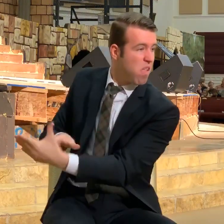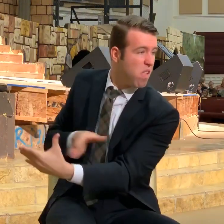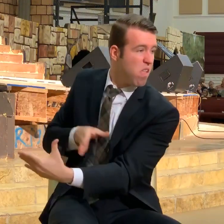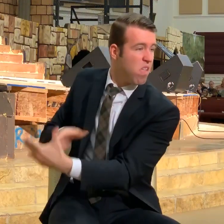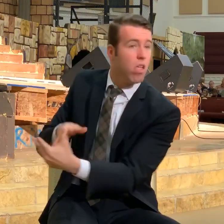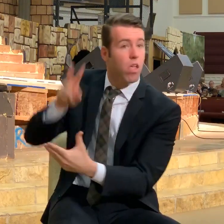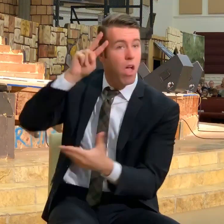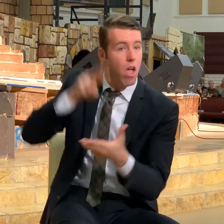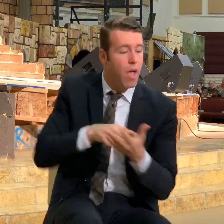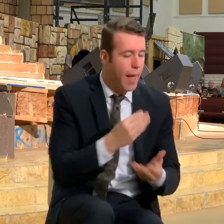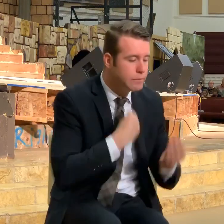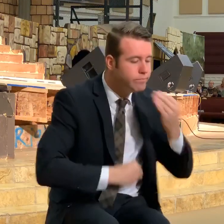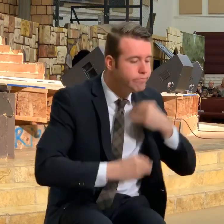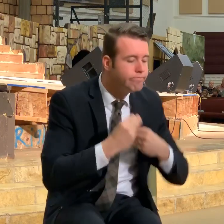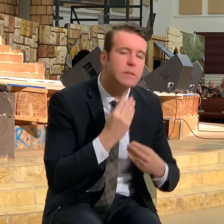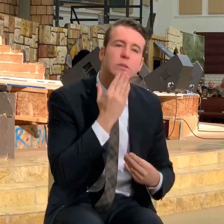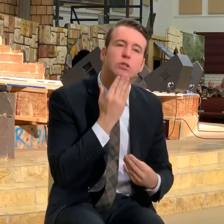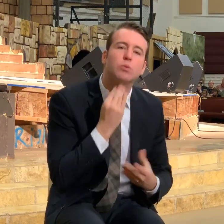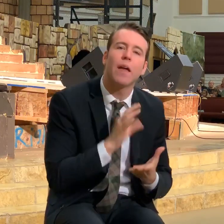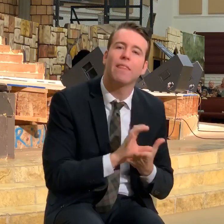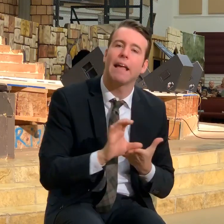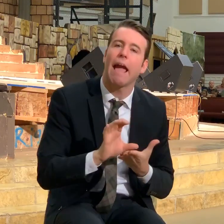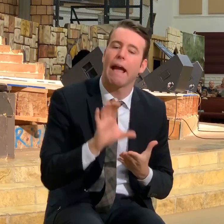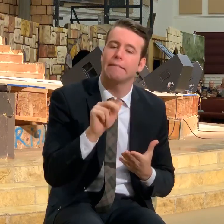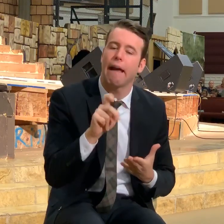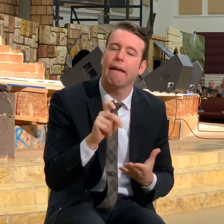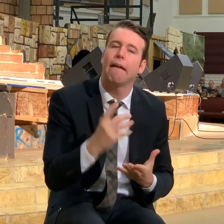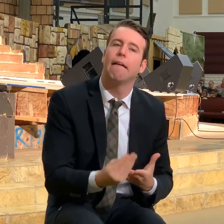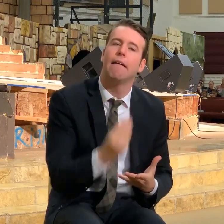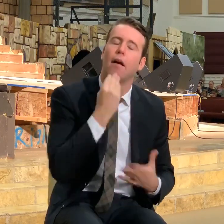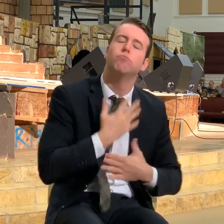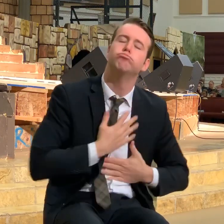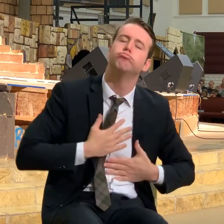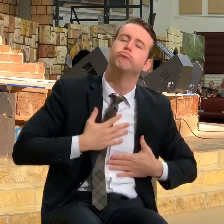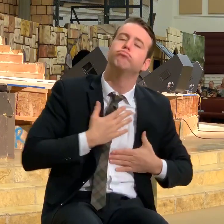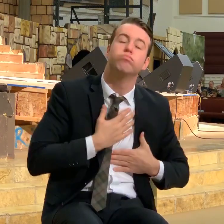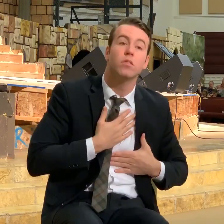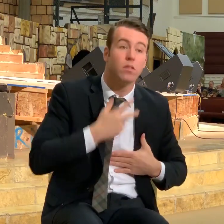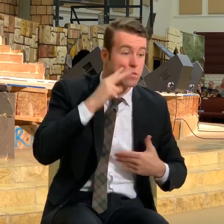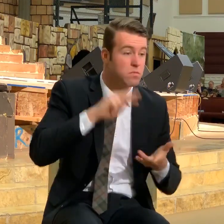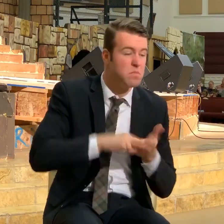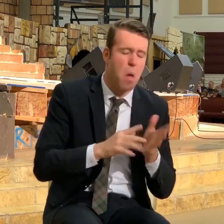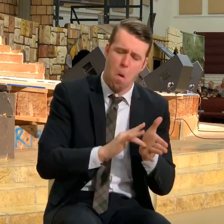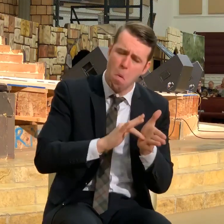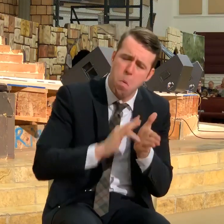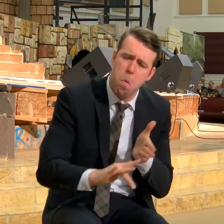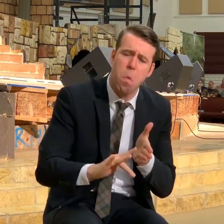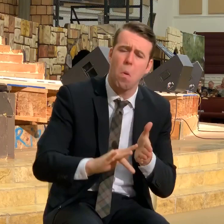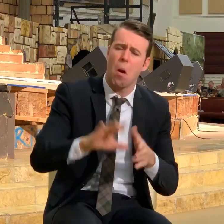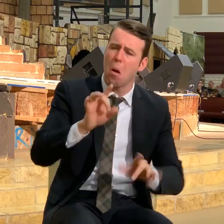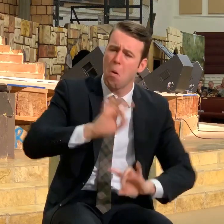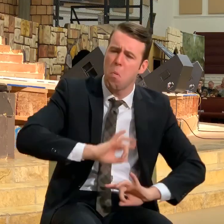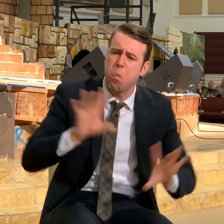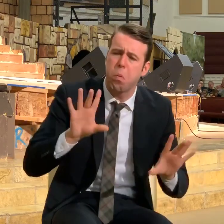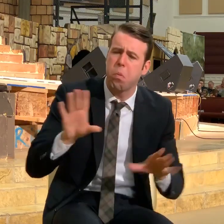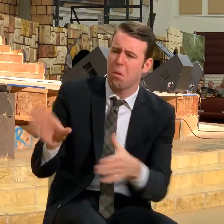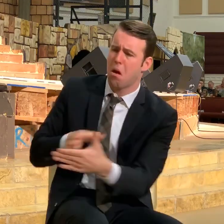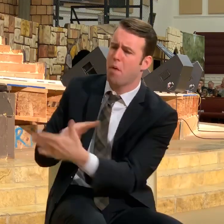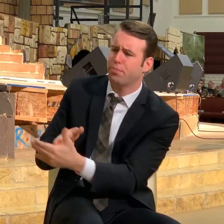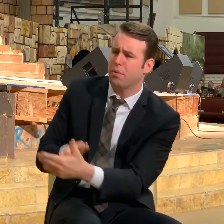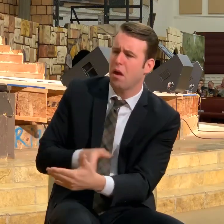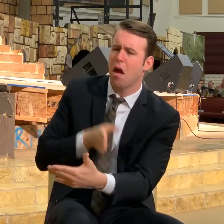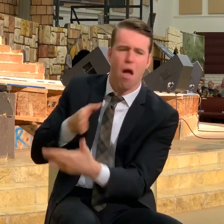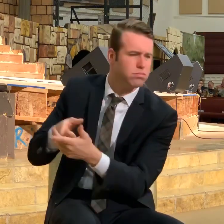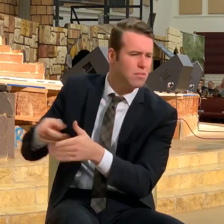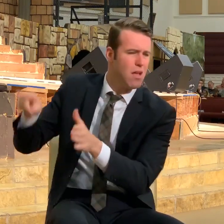cakes of the wealthy, they would come and would lewdly and rudely and crudely, they would